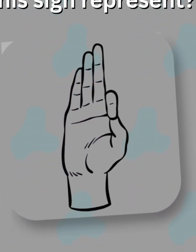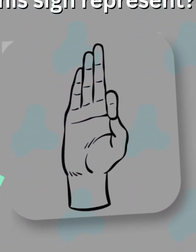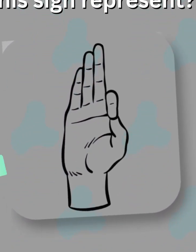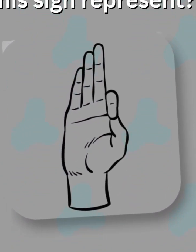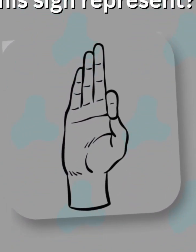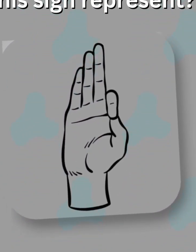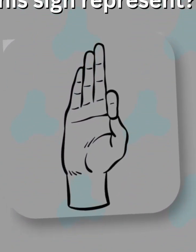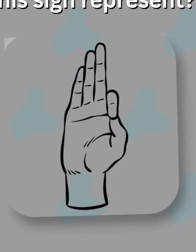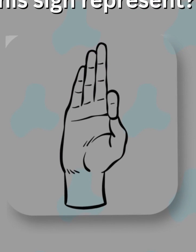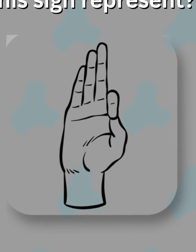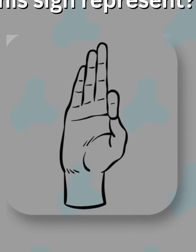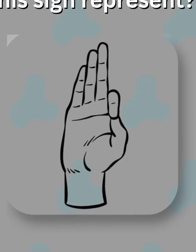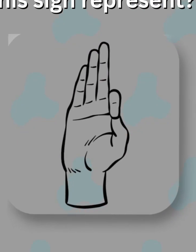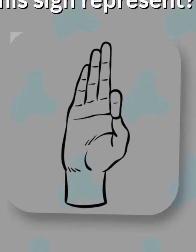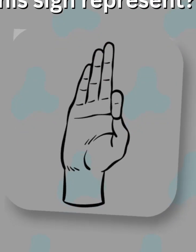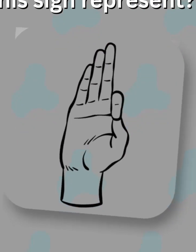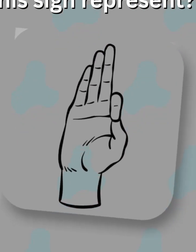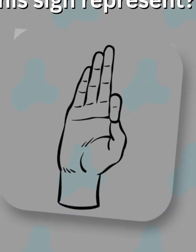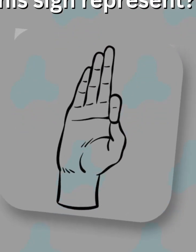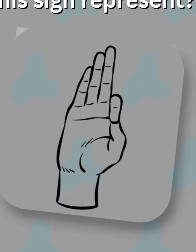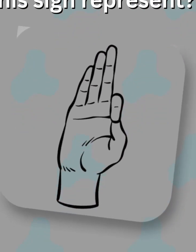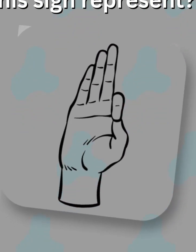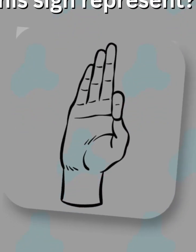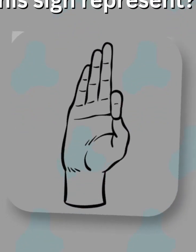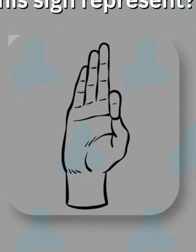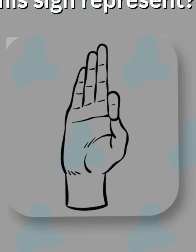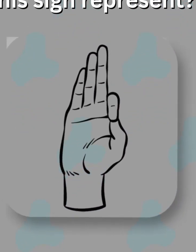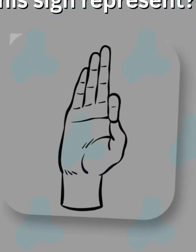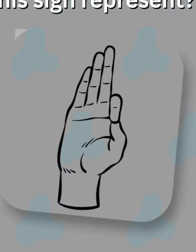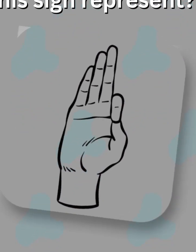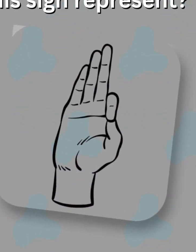Your index finger and your thumb are making a circle. Letter F.